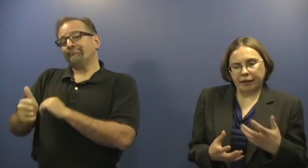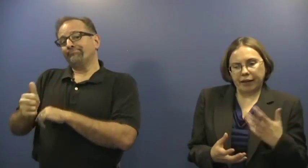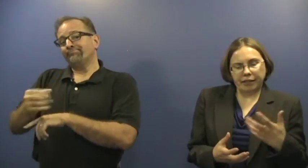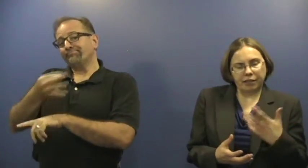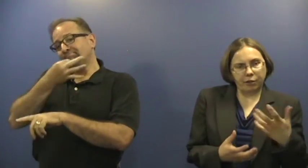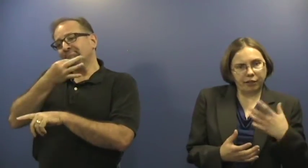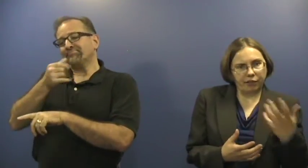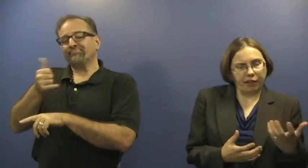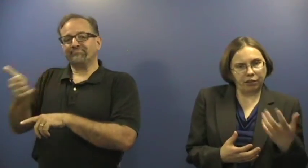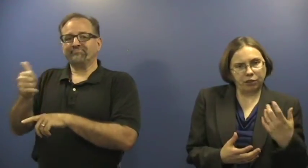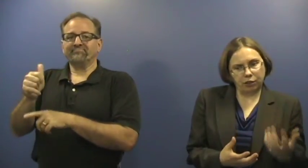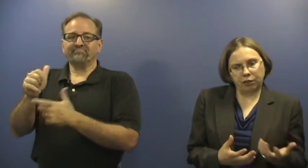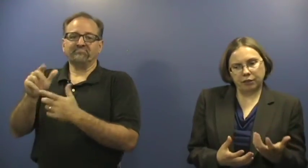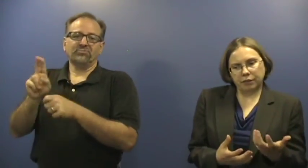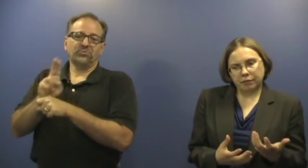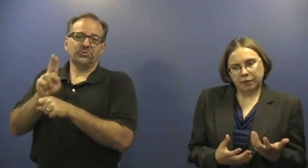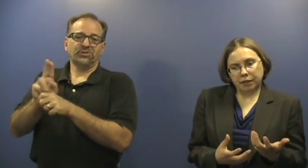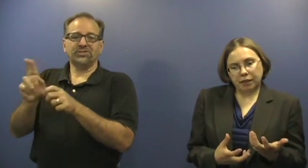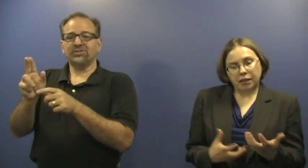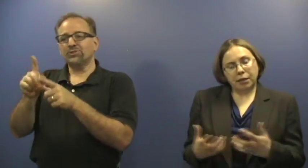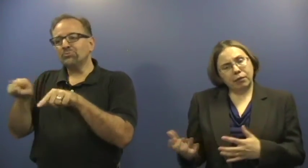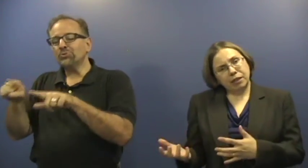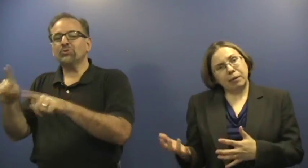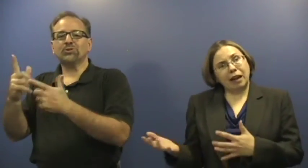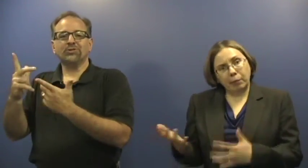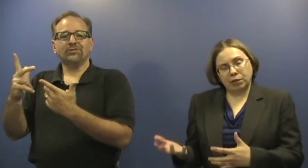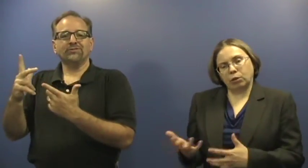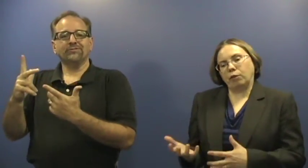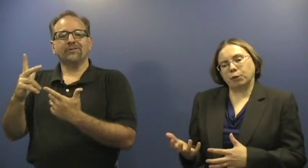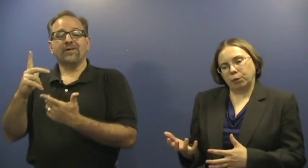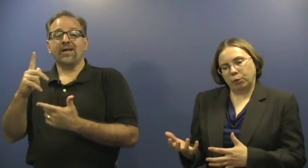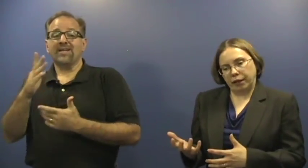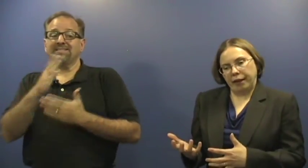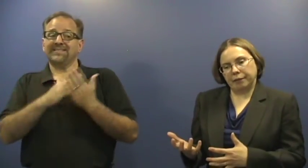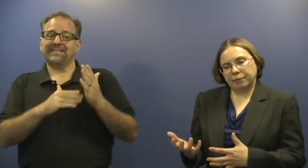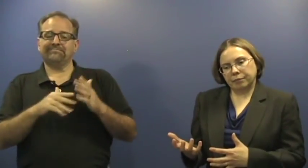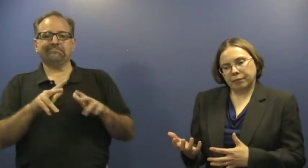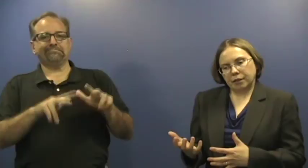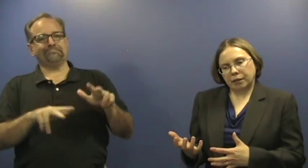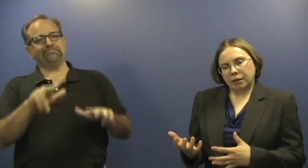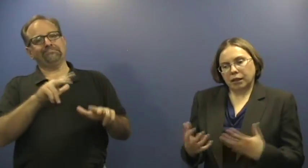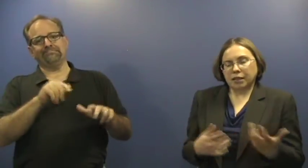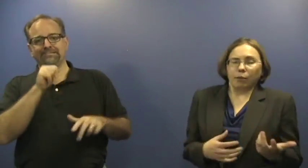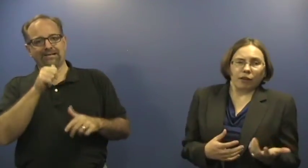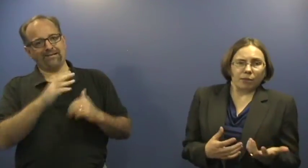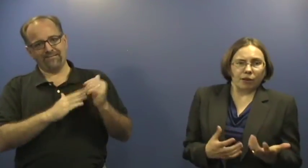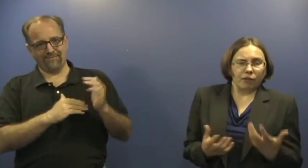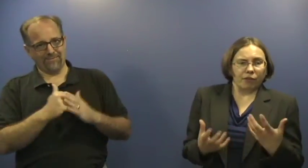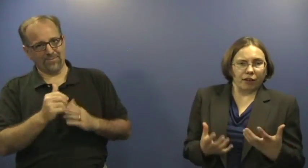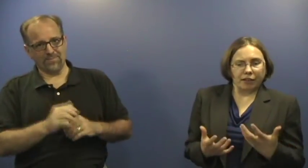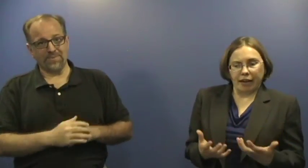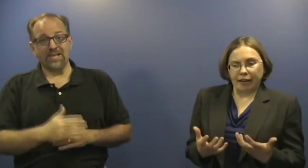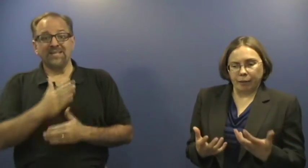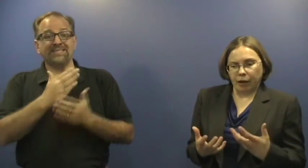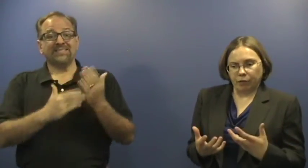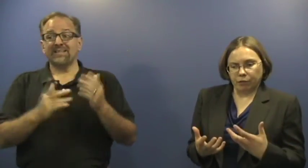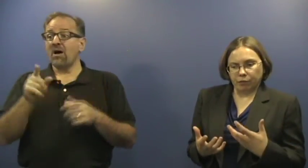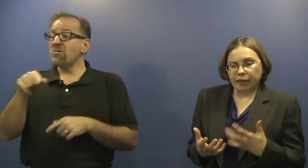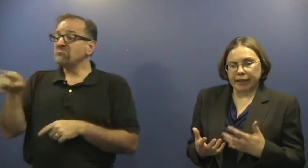asynchronous fashion to learn. Some of us may not be so comfortable with that. Some of us may feel very excited about reading